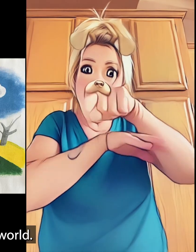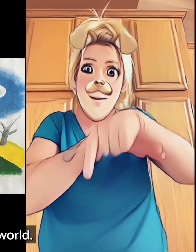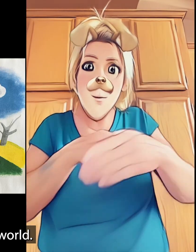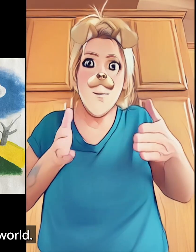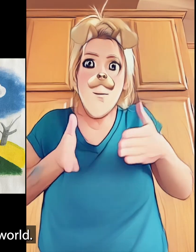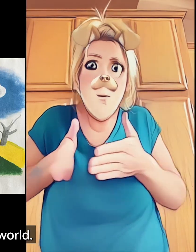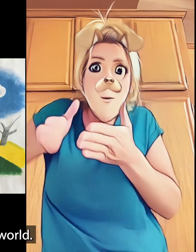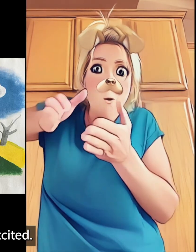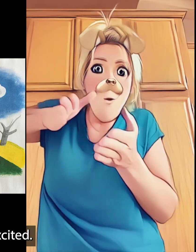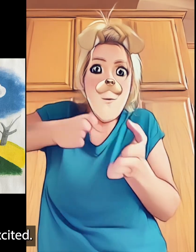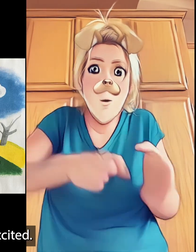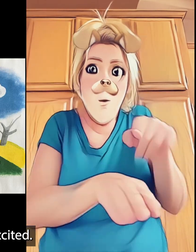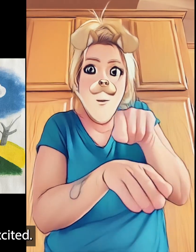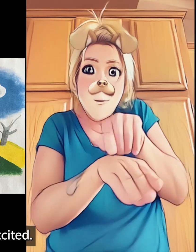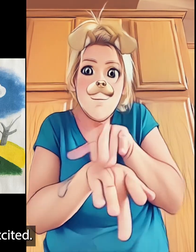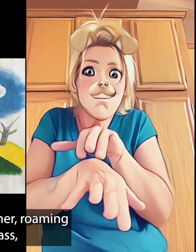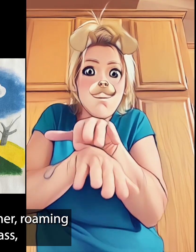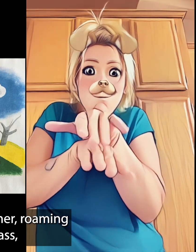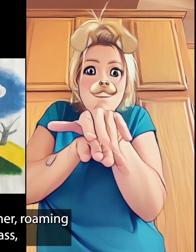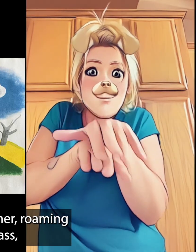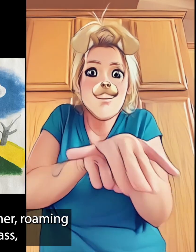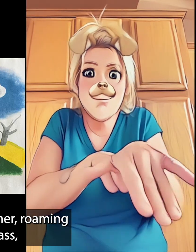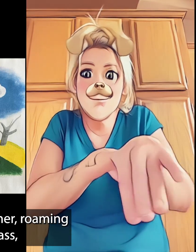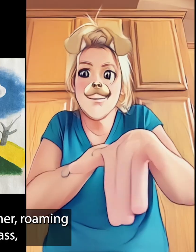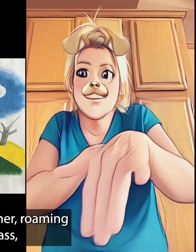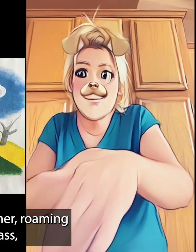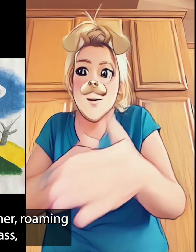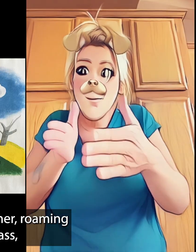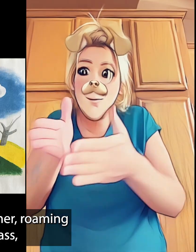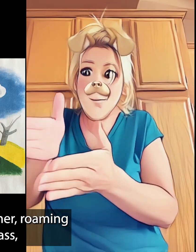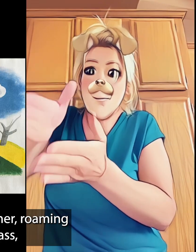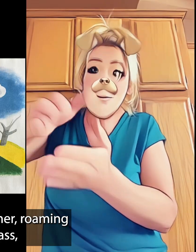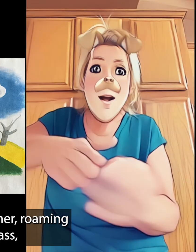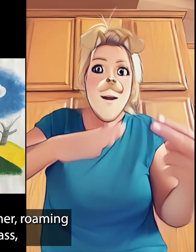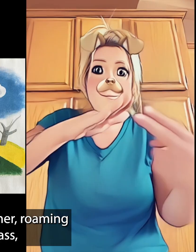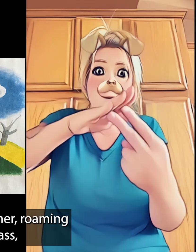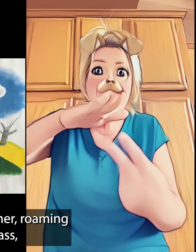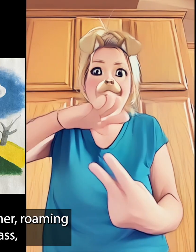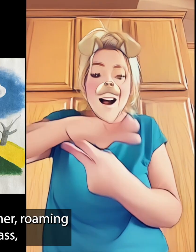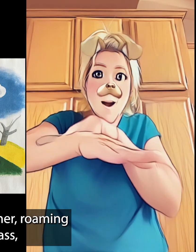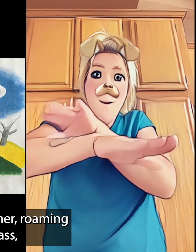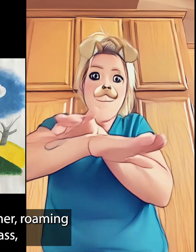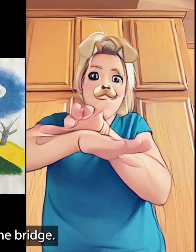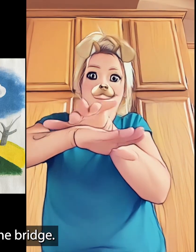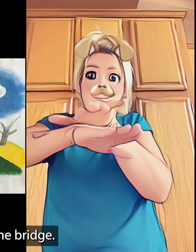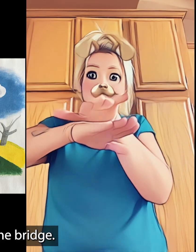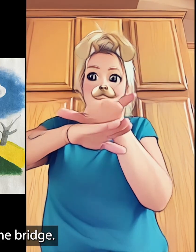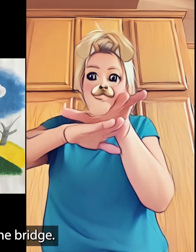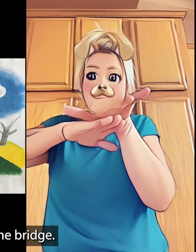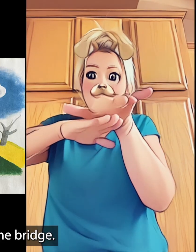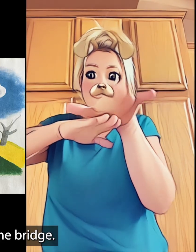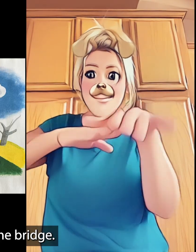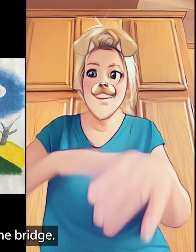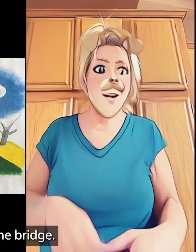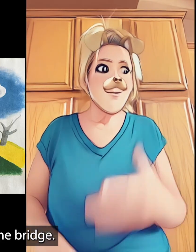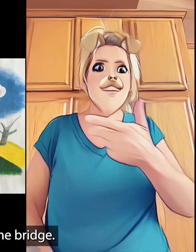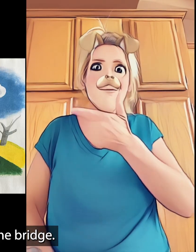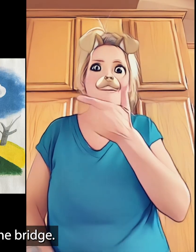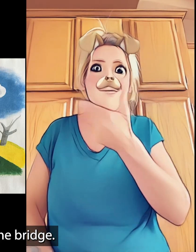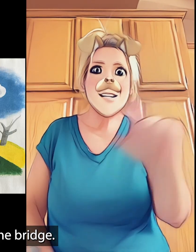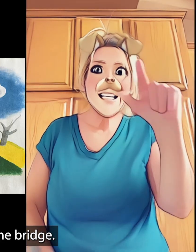The hills of the world, they were so excited. They all walked together, roaming across the grass, the hills,